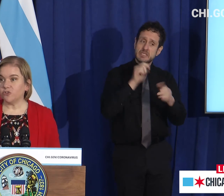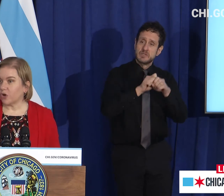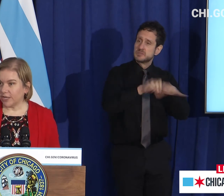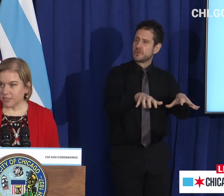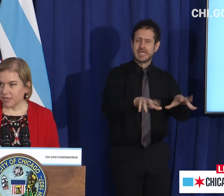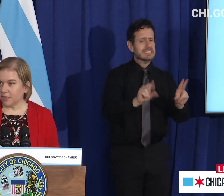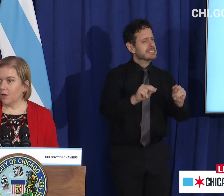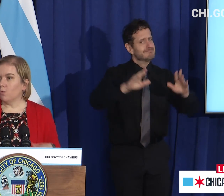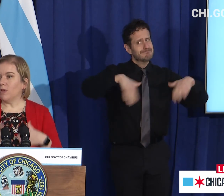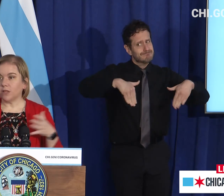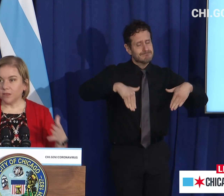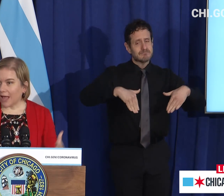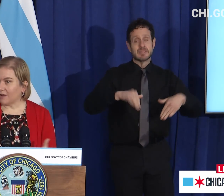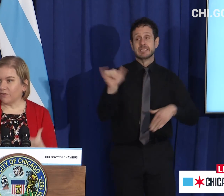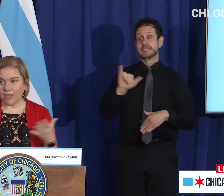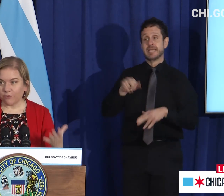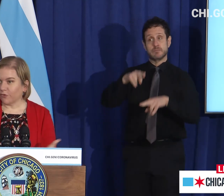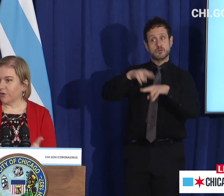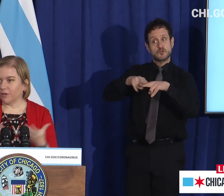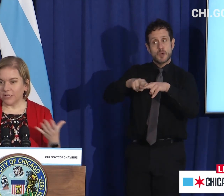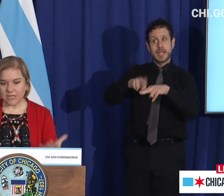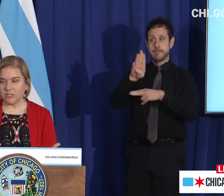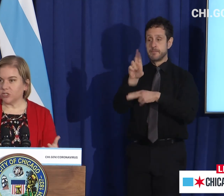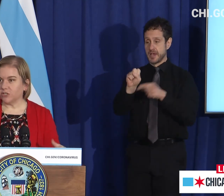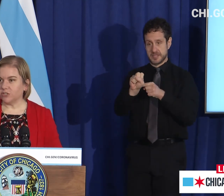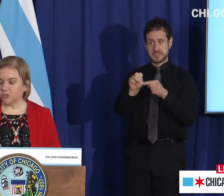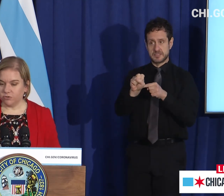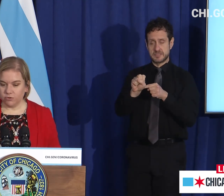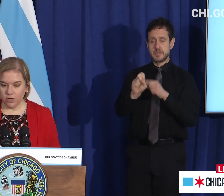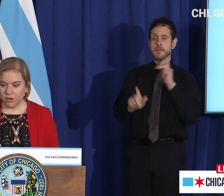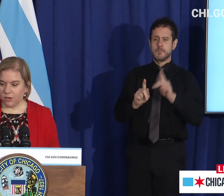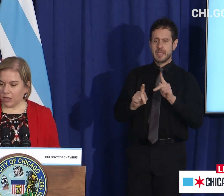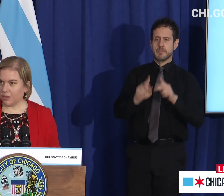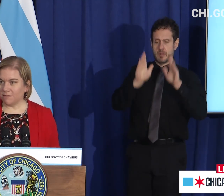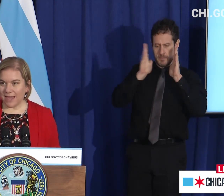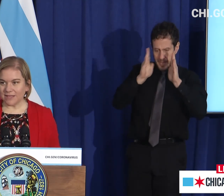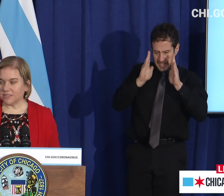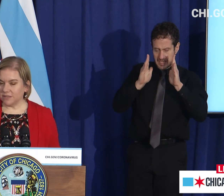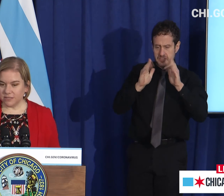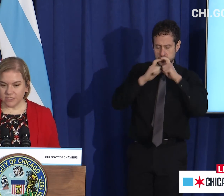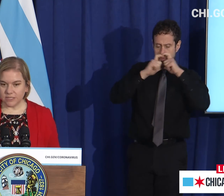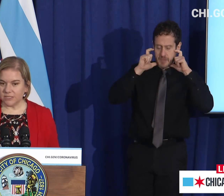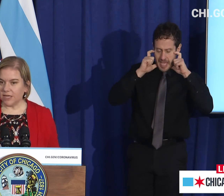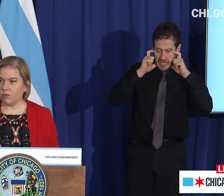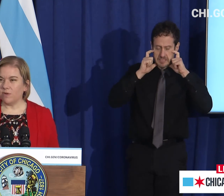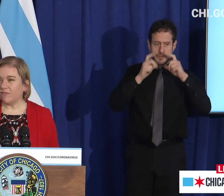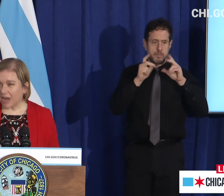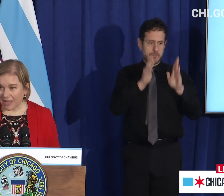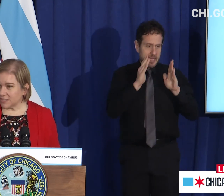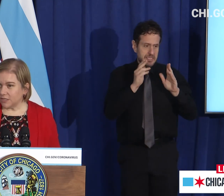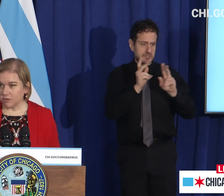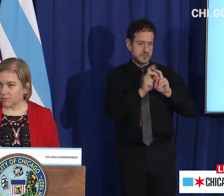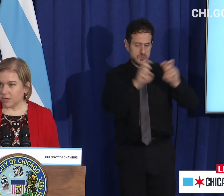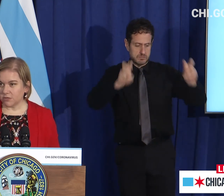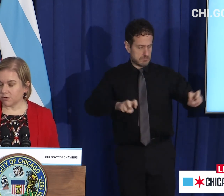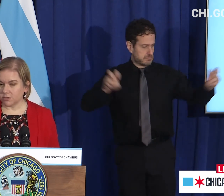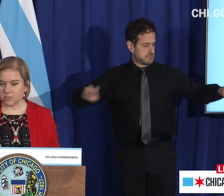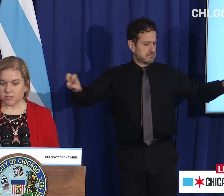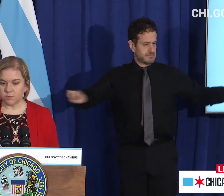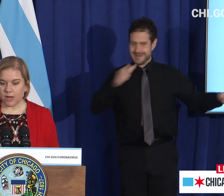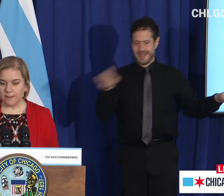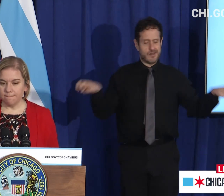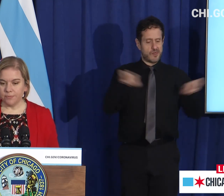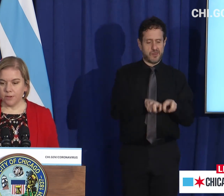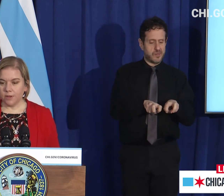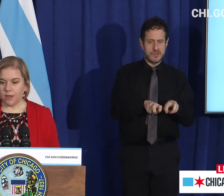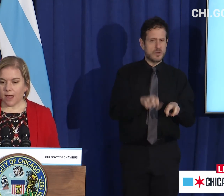seen in transit, with a lot of careful attention to the masks and the distancing, we've not seen those major sources